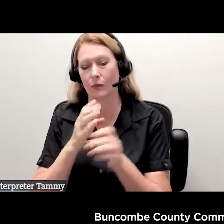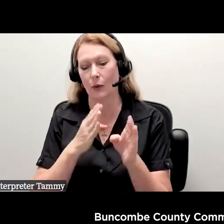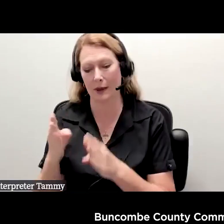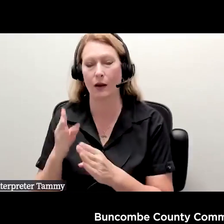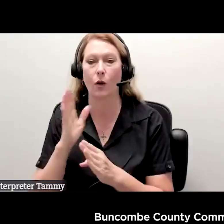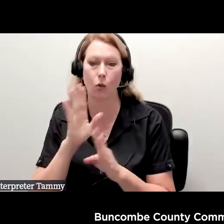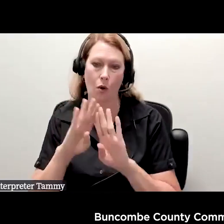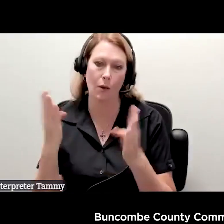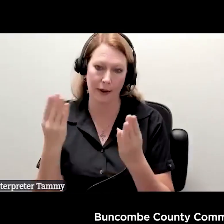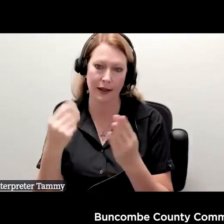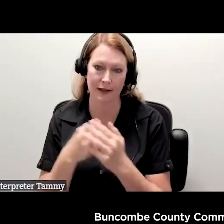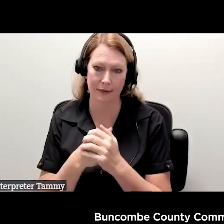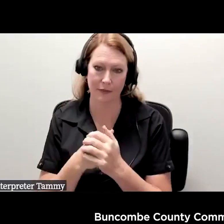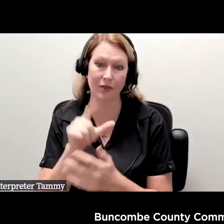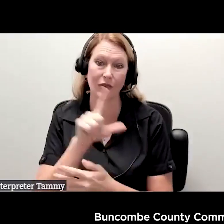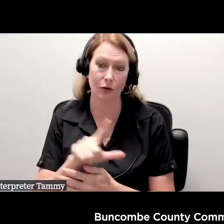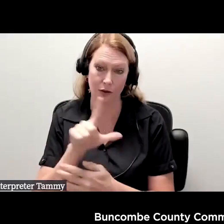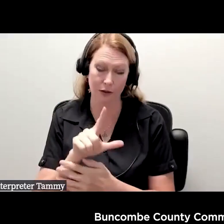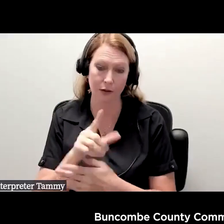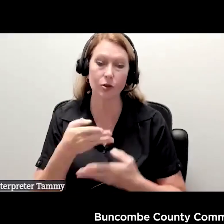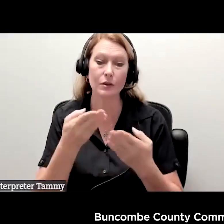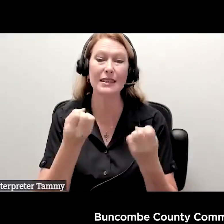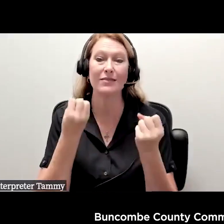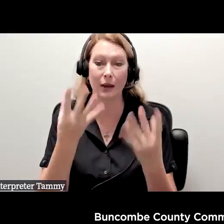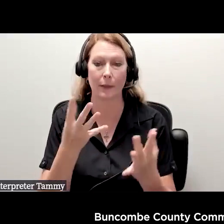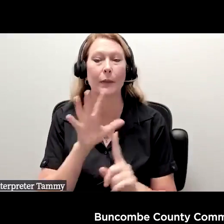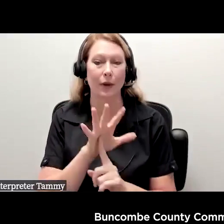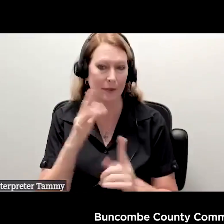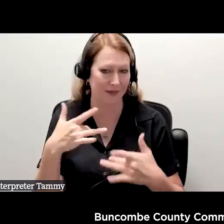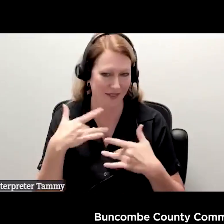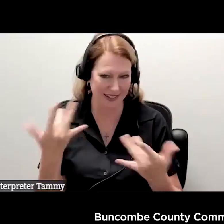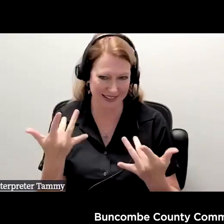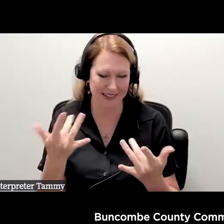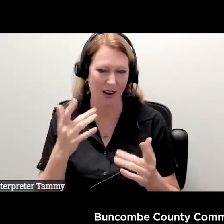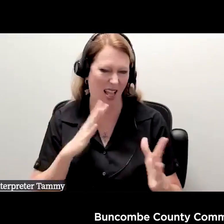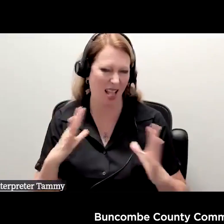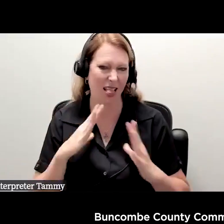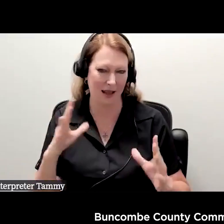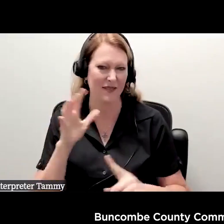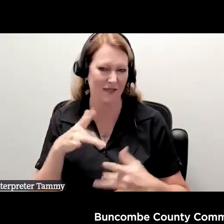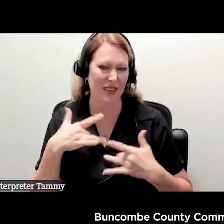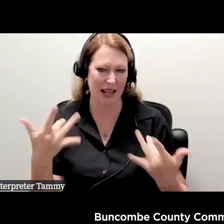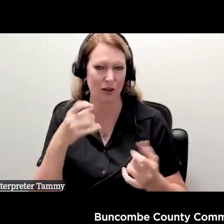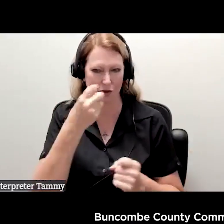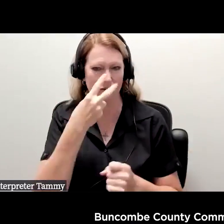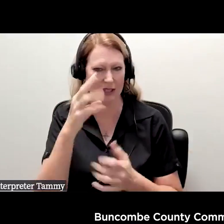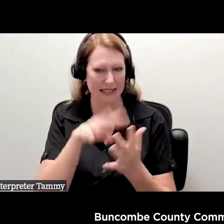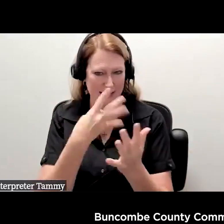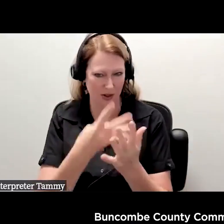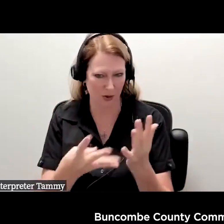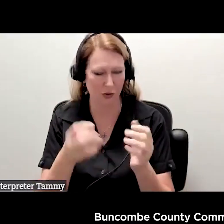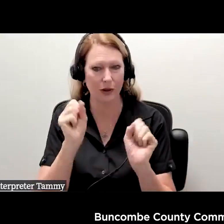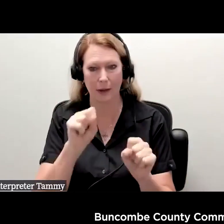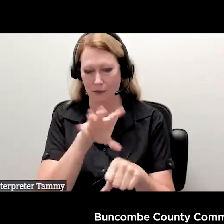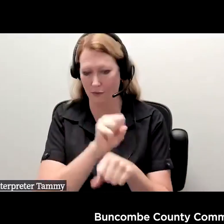reopening. Libraries are offering several popular holiday events, and you can find a schedule of those events and reserve meeting